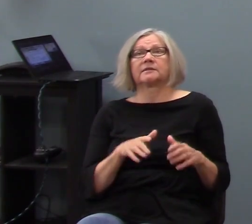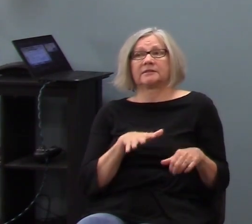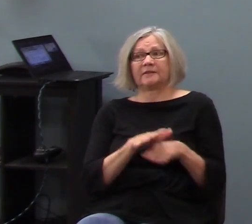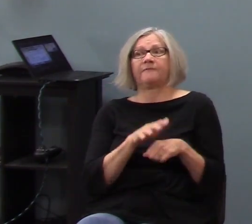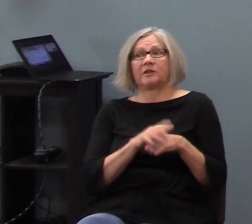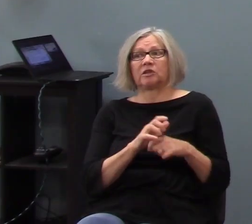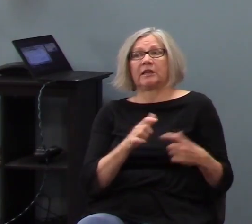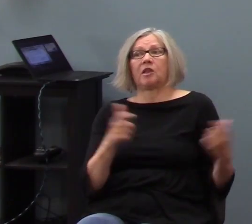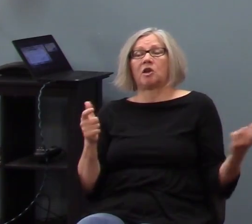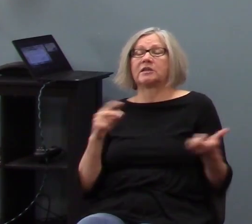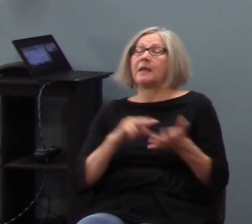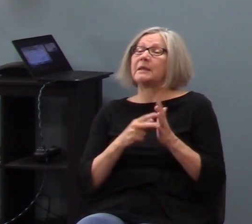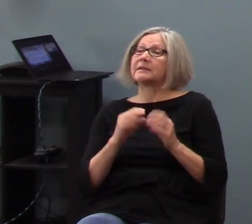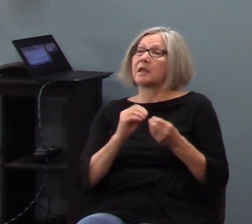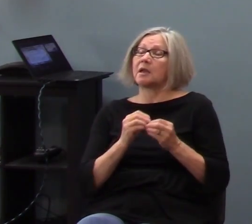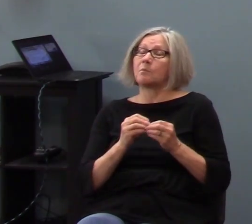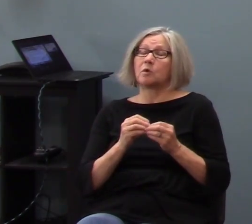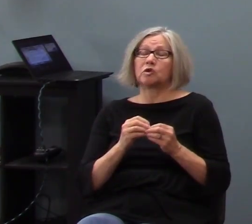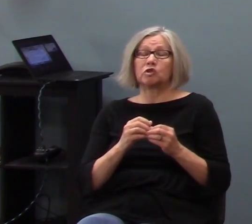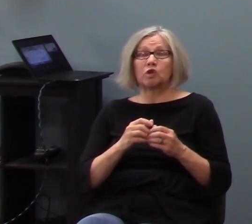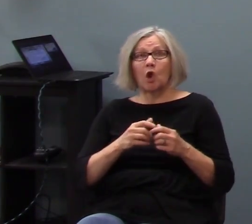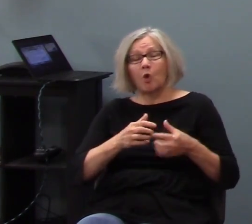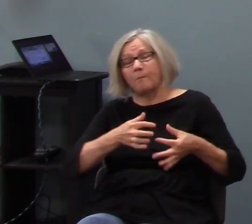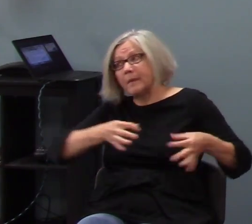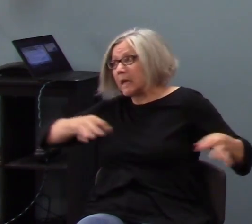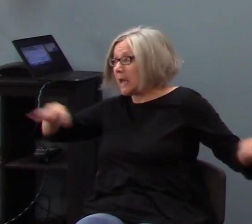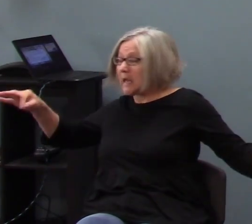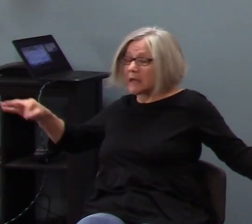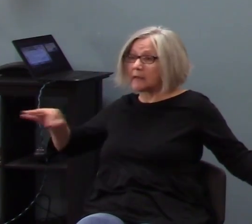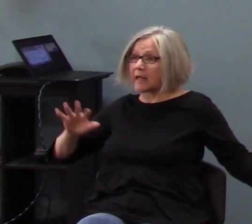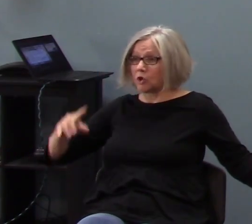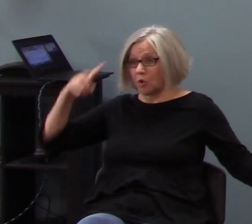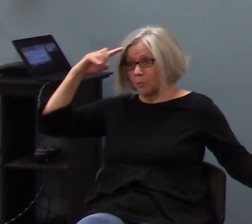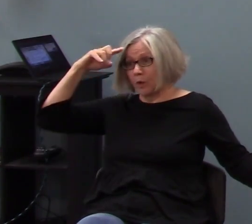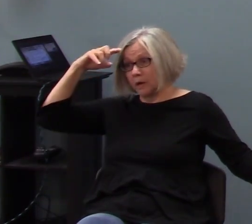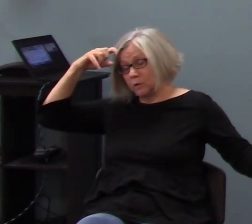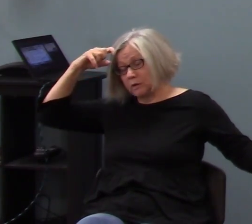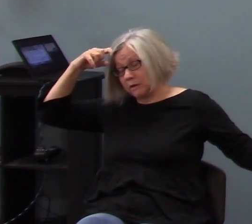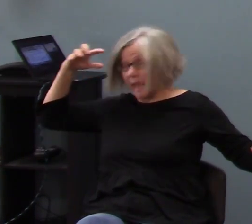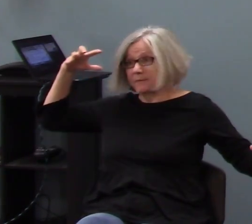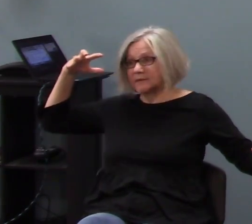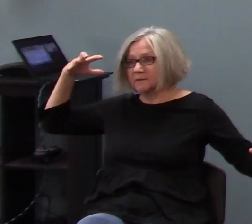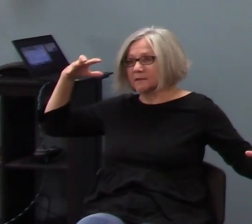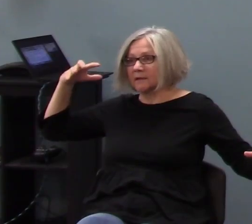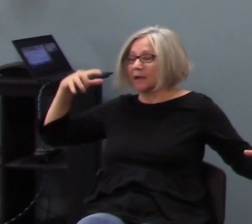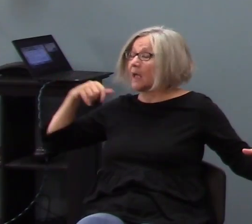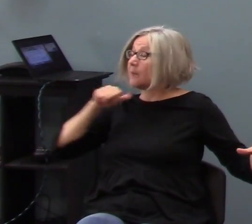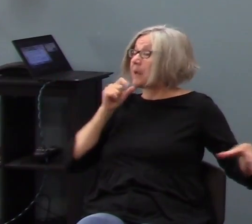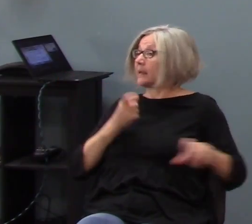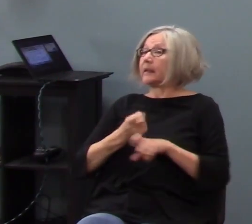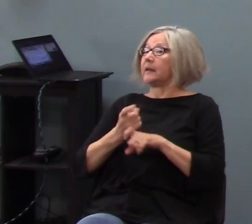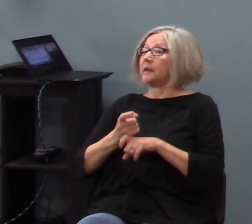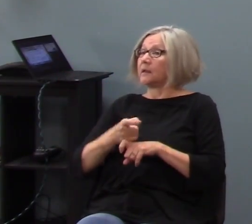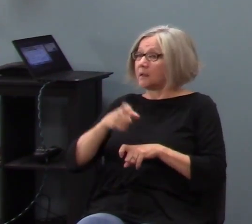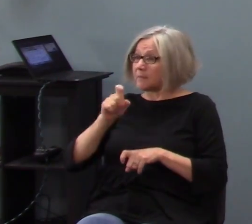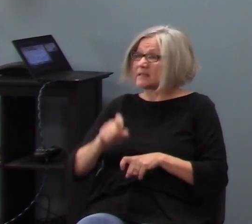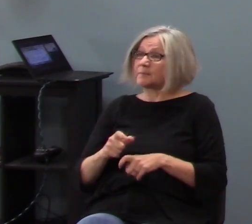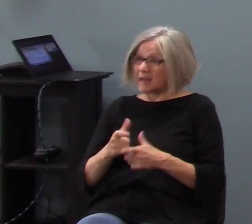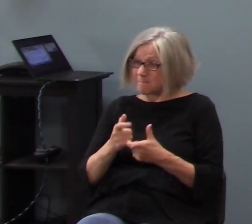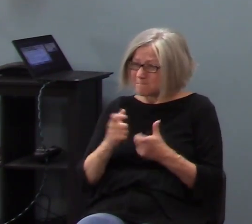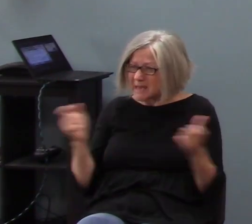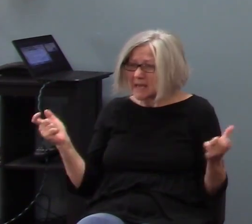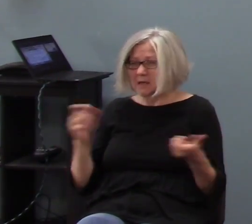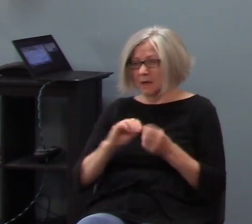so big that your brain would collapse into a black hole if you understood it. Okay? And I'm actually not joking on that. It needs to be that big.